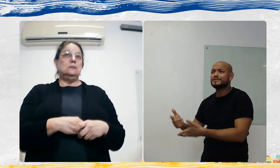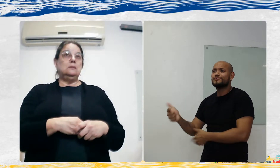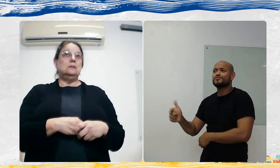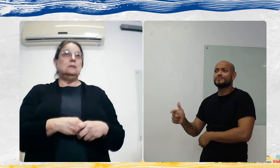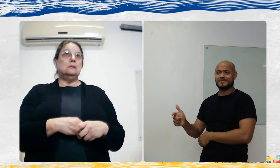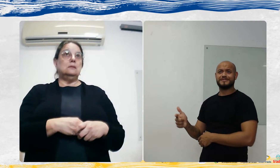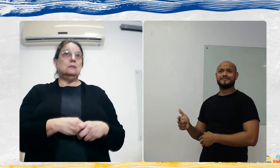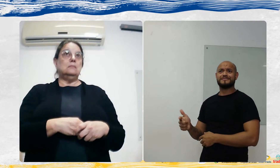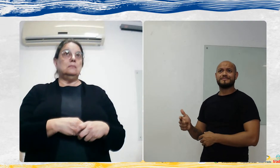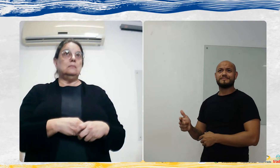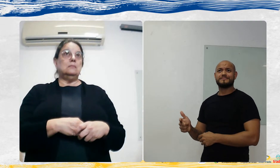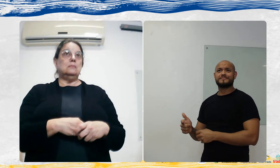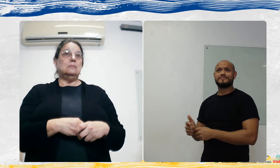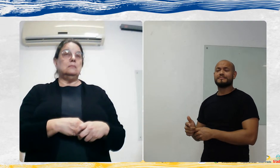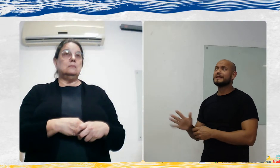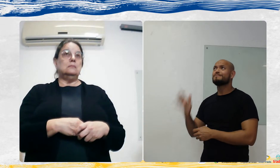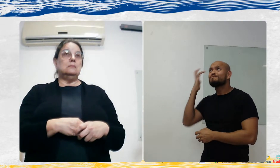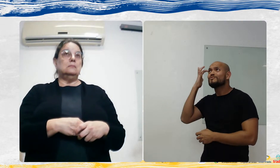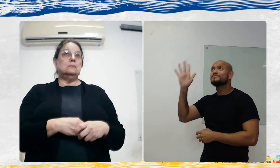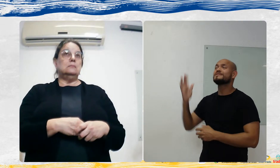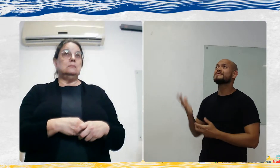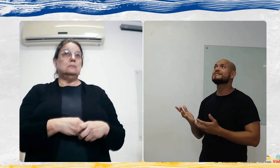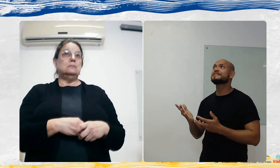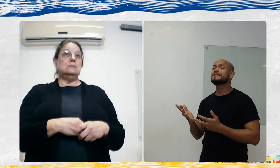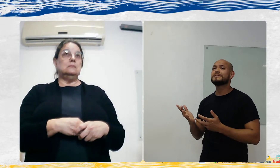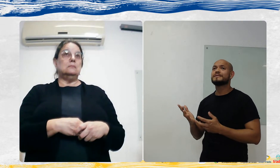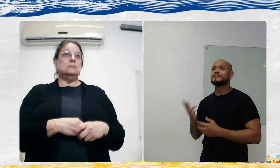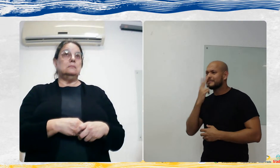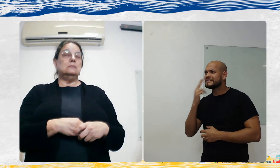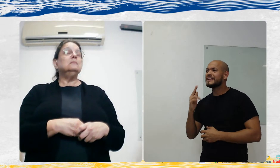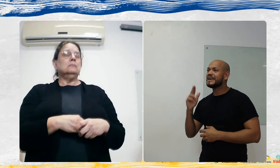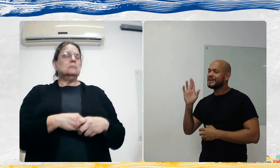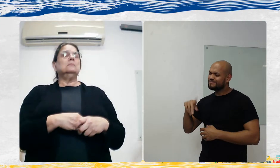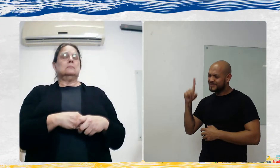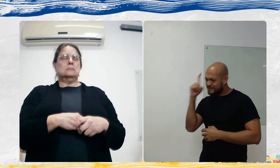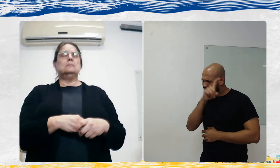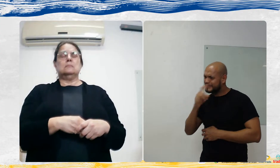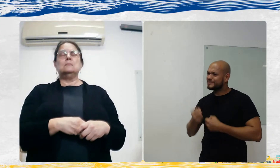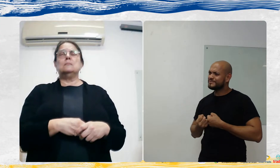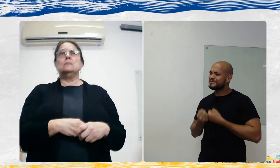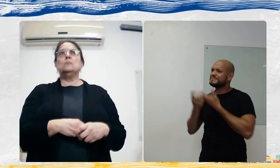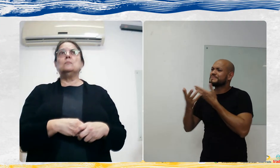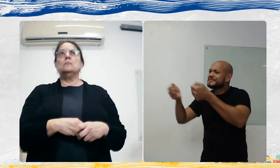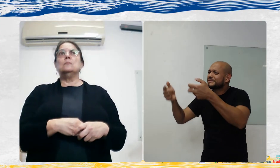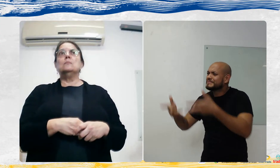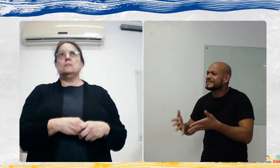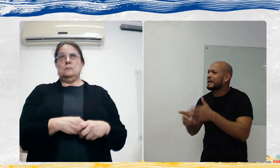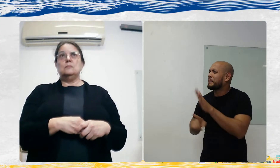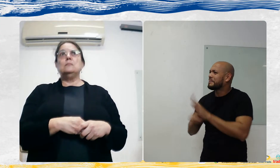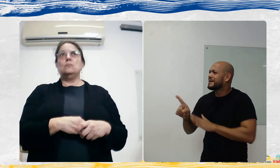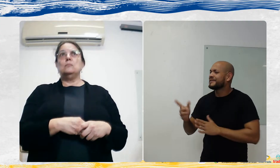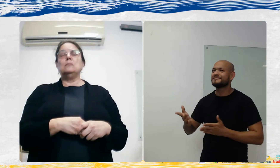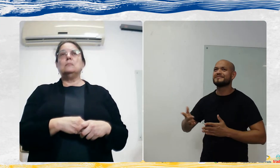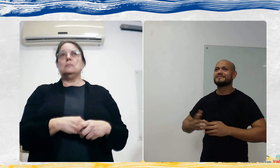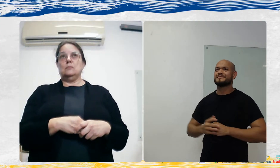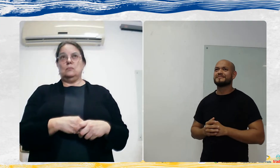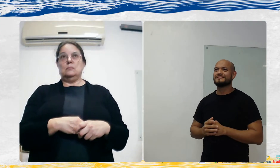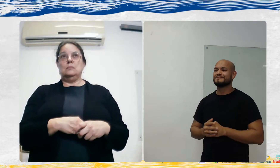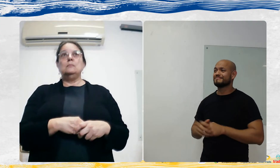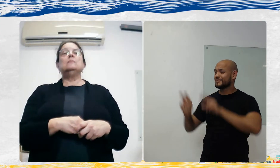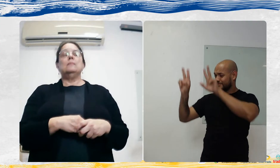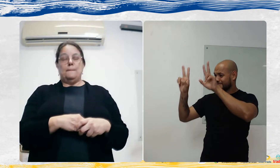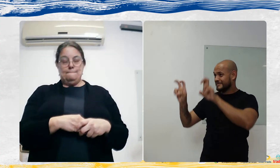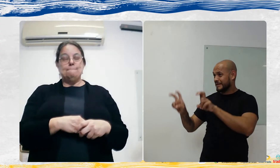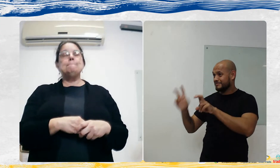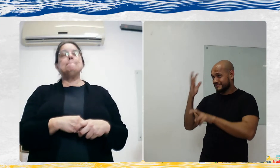Yeah. But I don't know, I think it's a little hard to express the topics